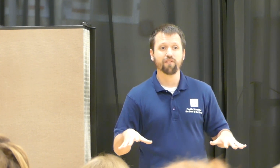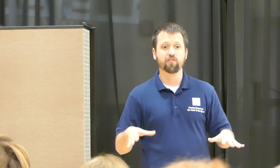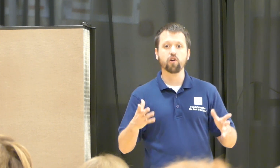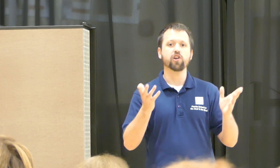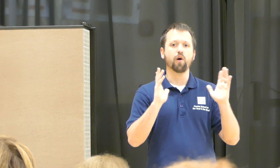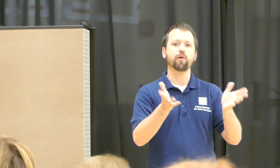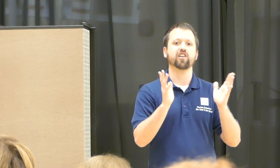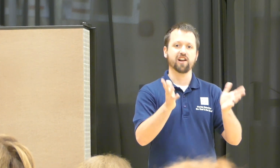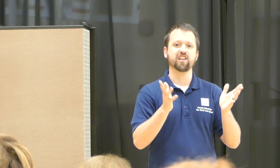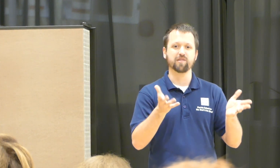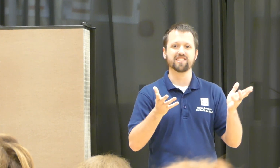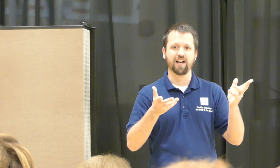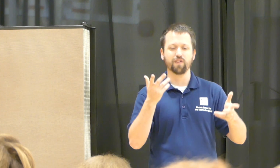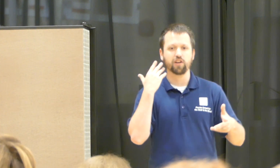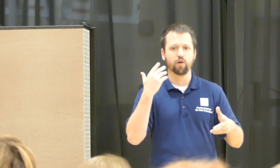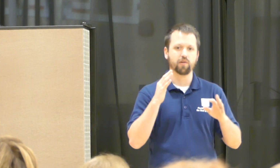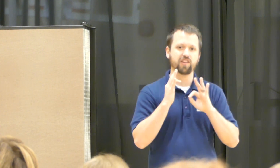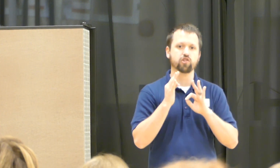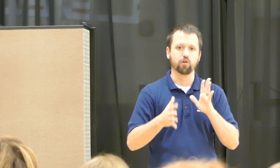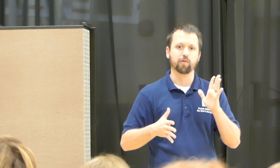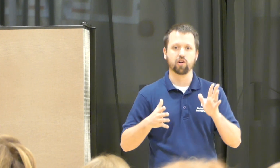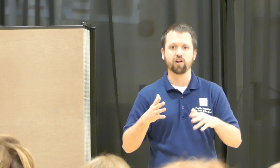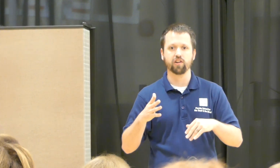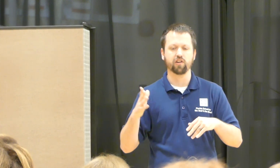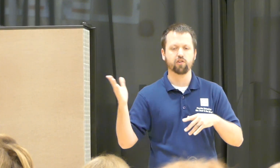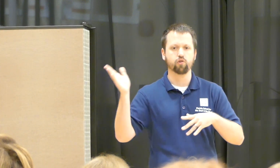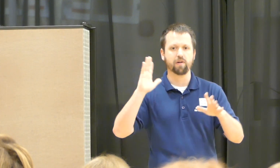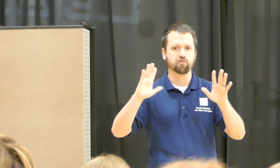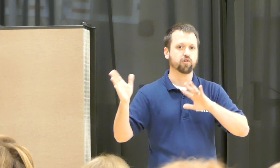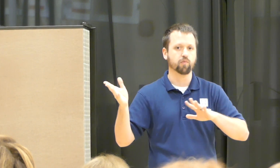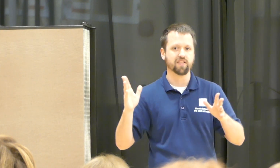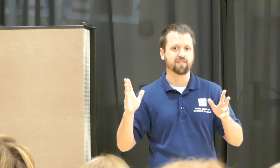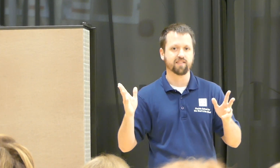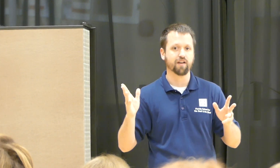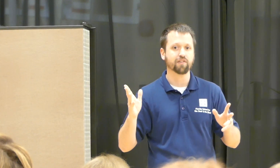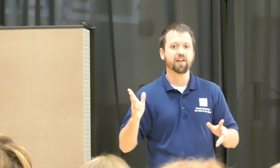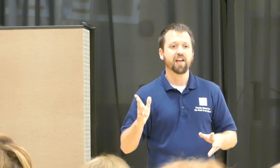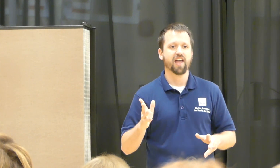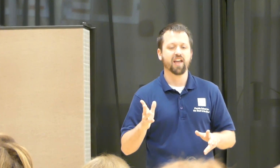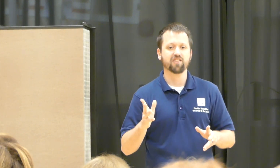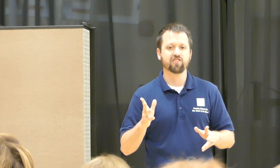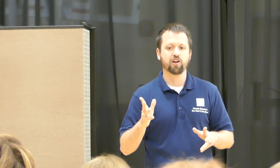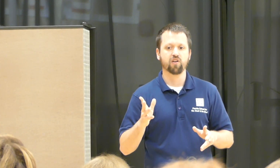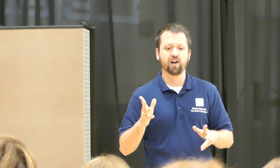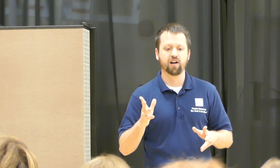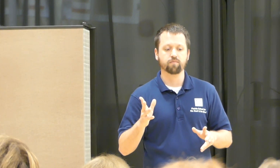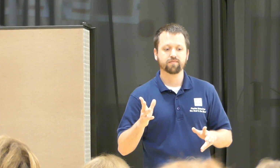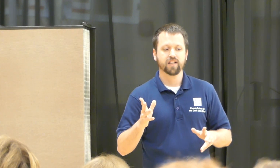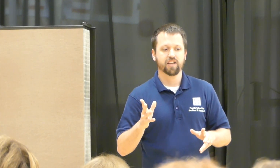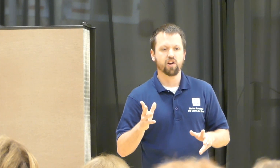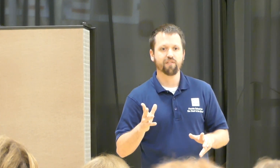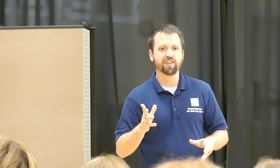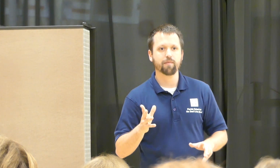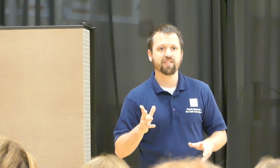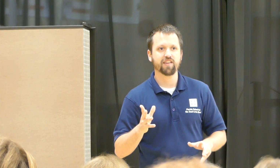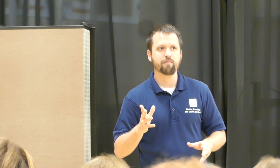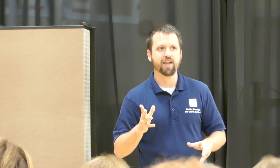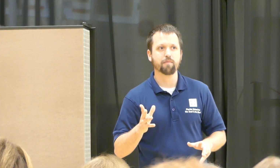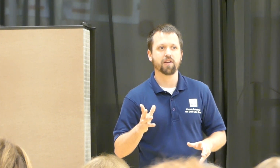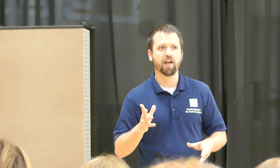So, I would talk to him and stuff, and he knew I was the interpreter, and, he knew who my student was and stuff. And so, every time he'd see me, I'd be like,